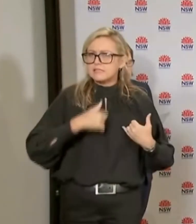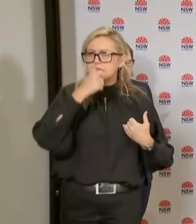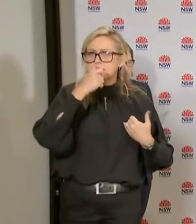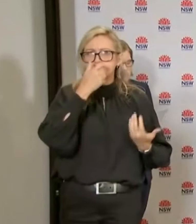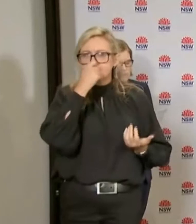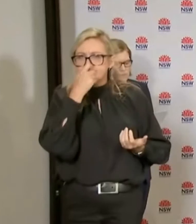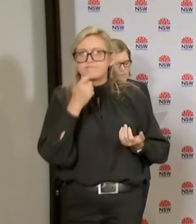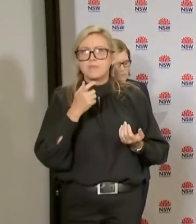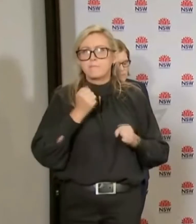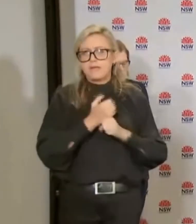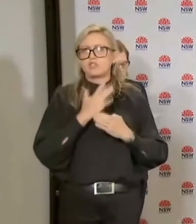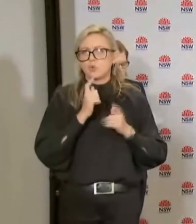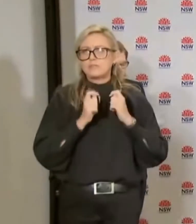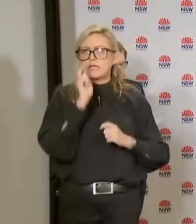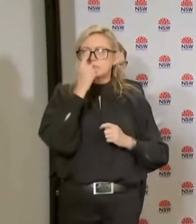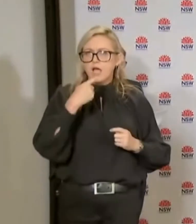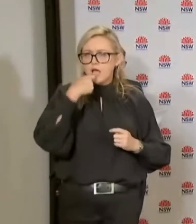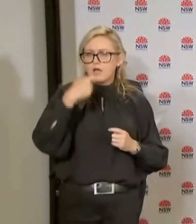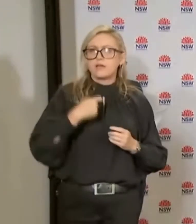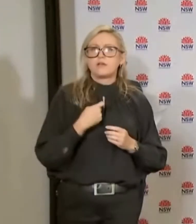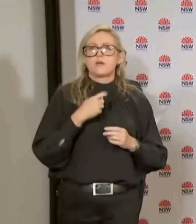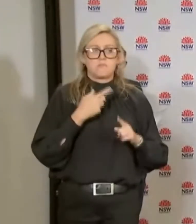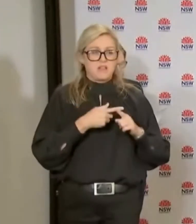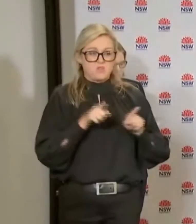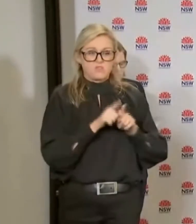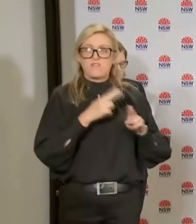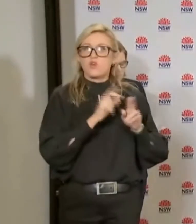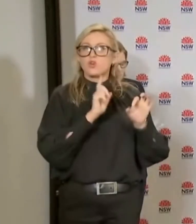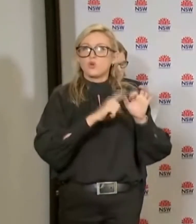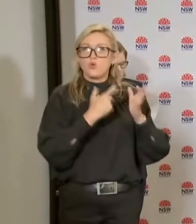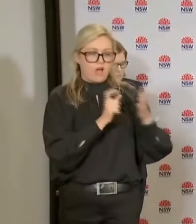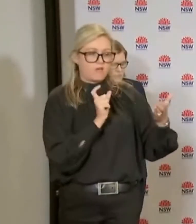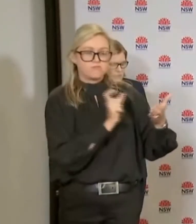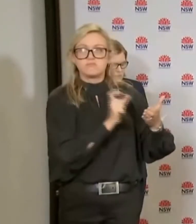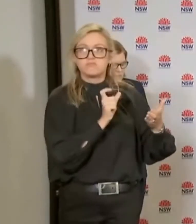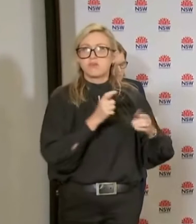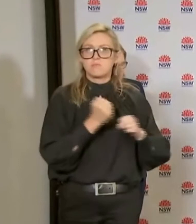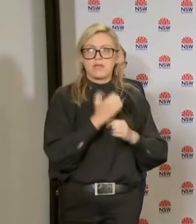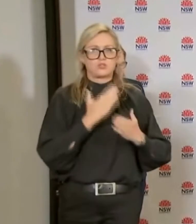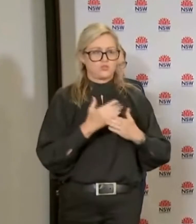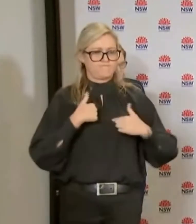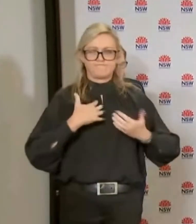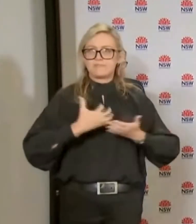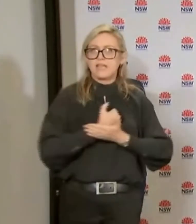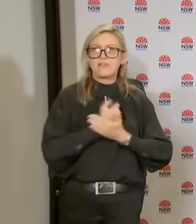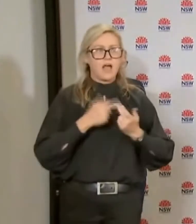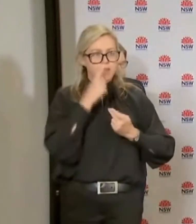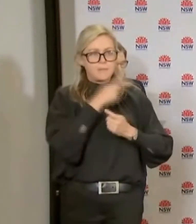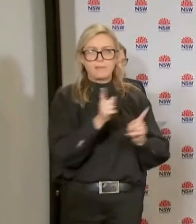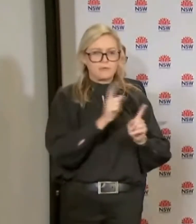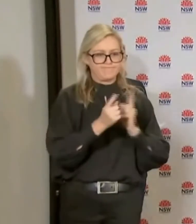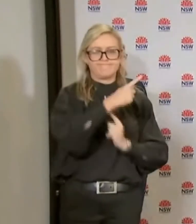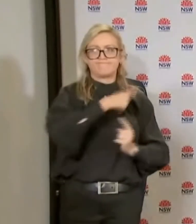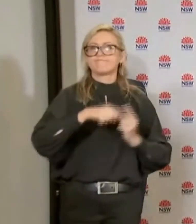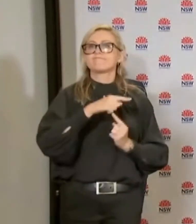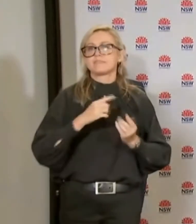sure we follow all the other rules to keep ourselves safe and also those closest to us safe as well. I also want to stress and